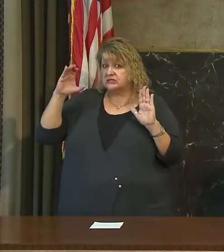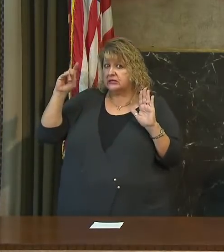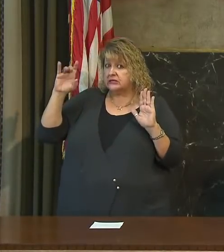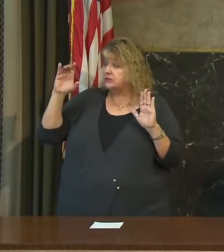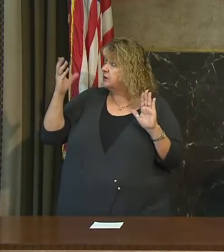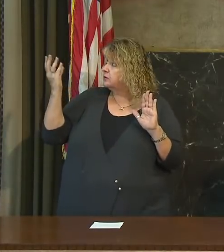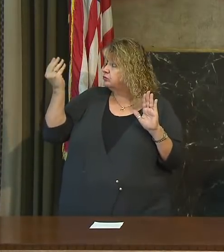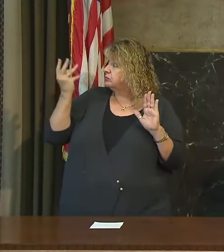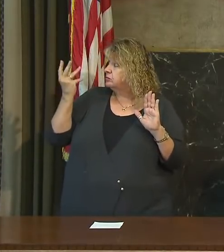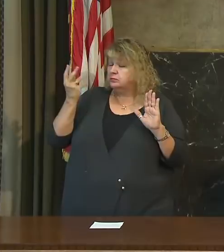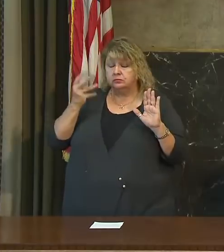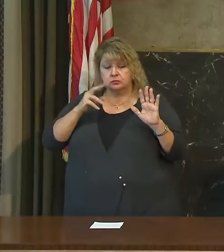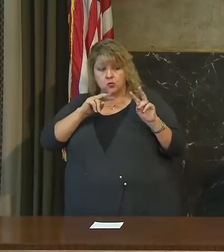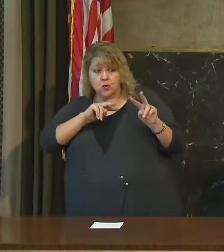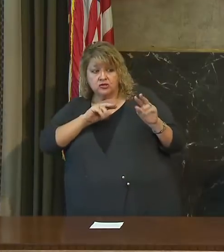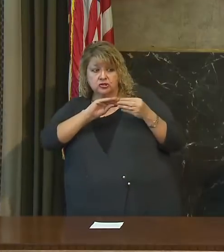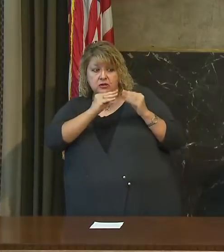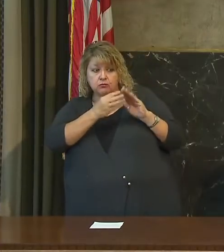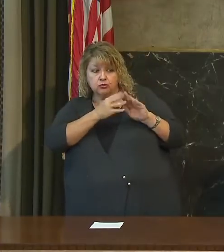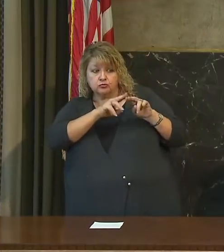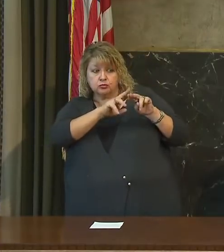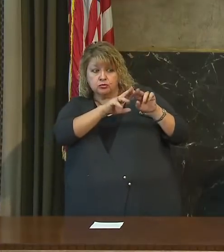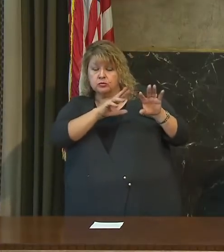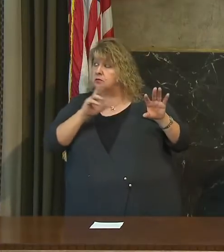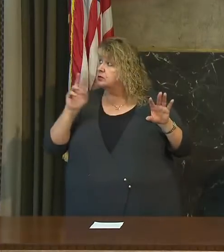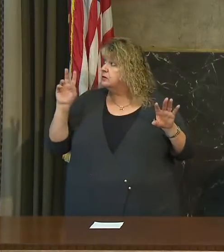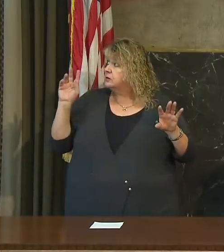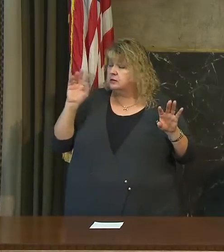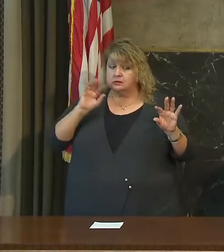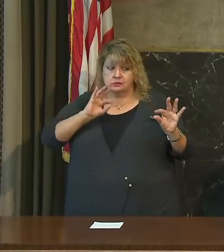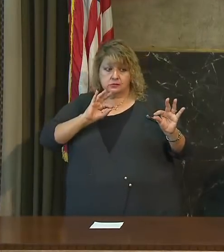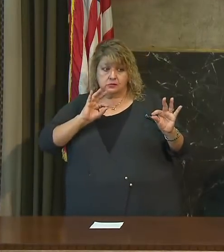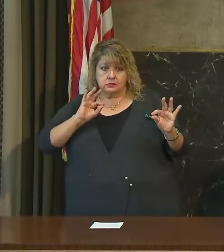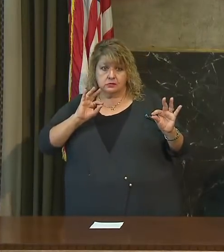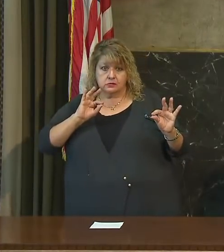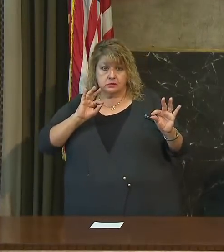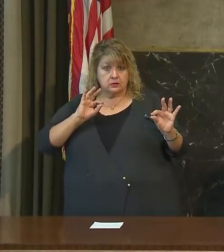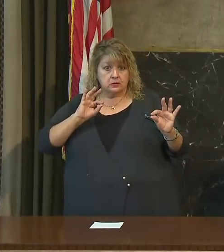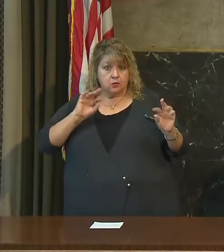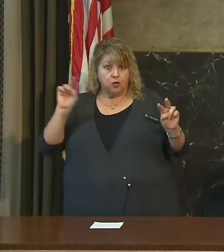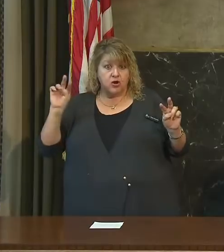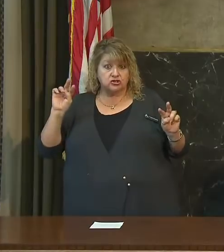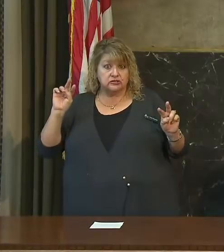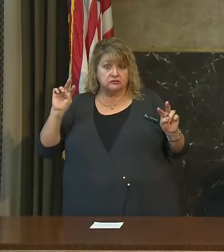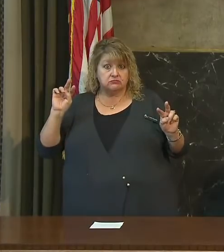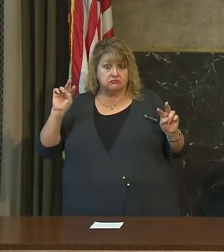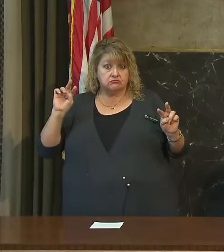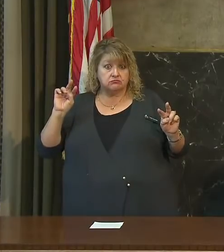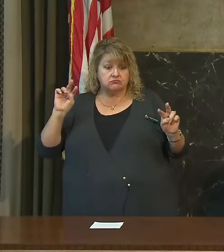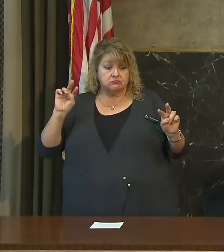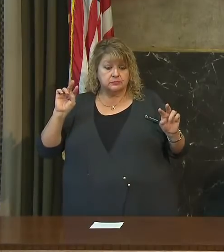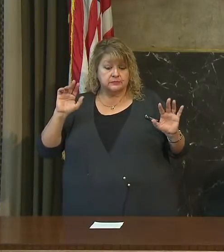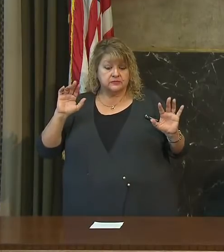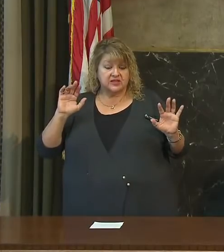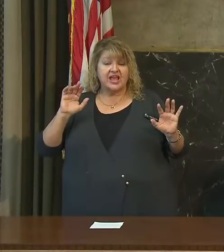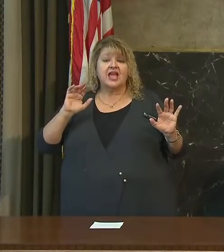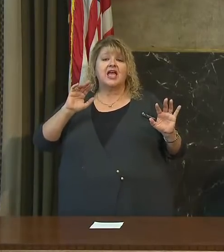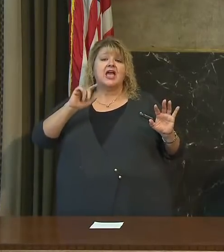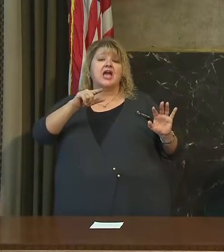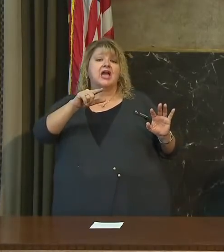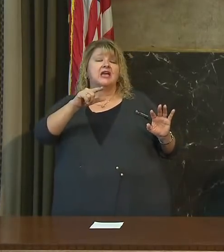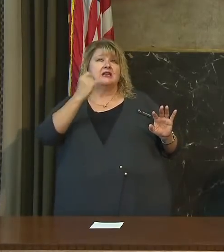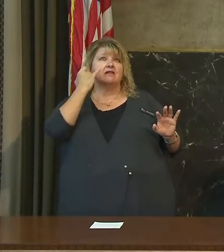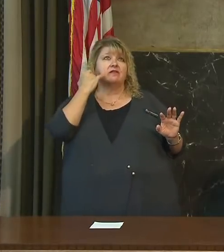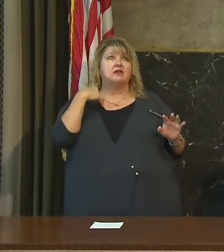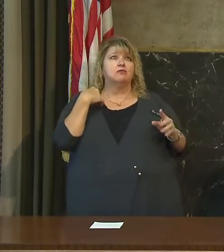is, and whether that changes over time. And if you notice, and I think, if I'm not